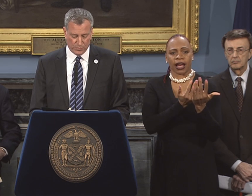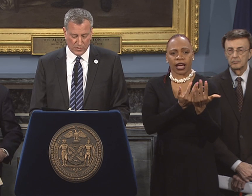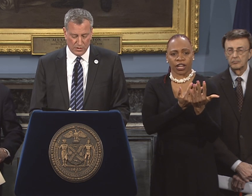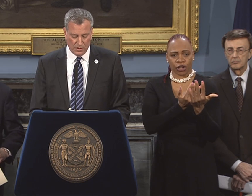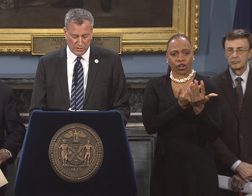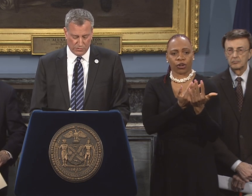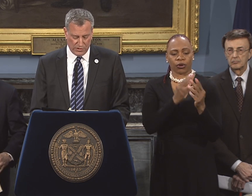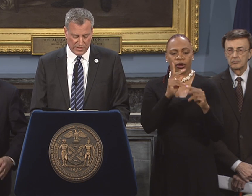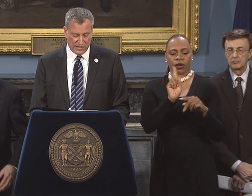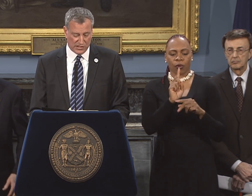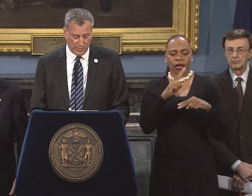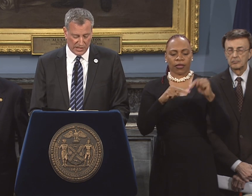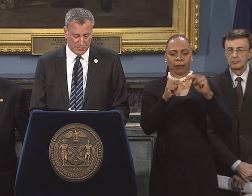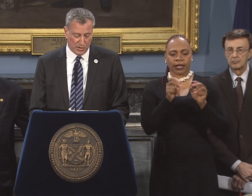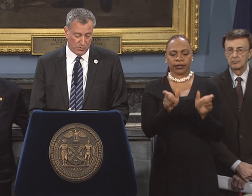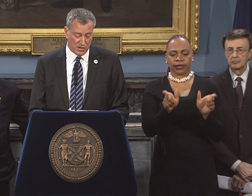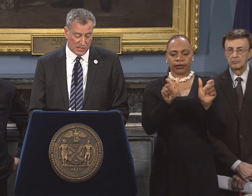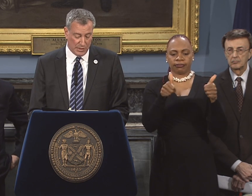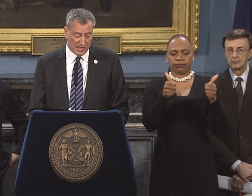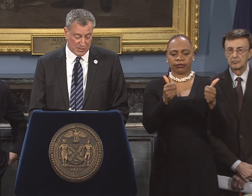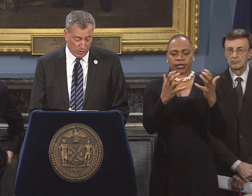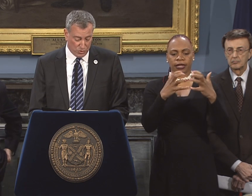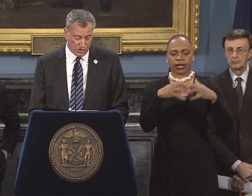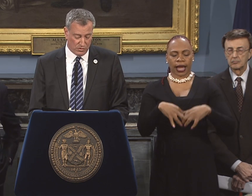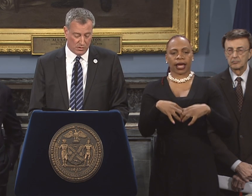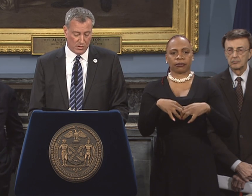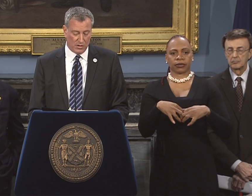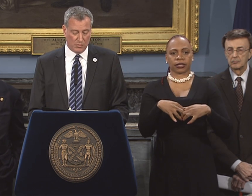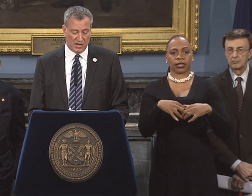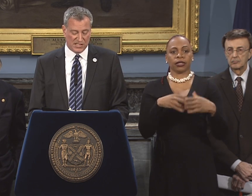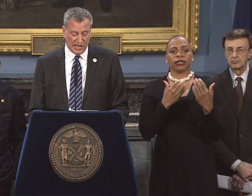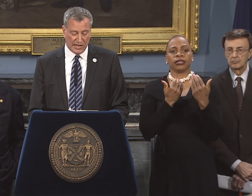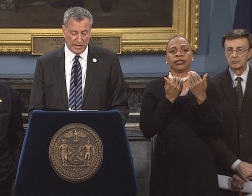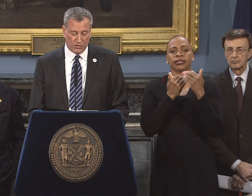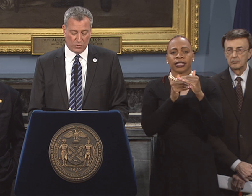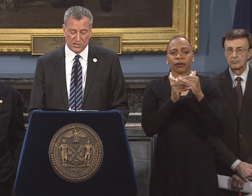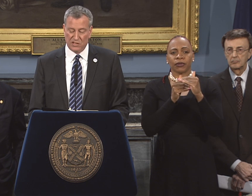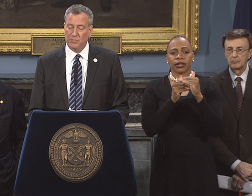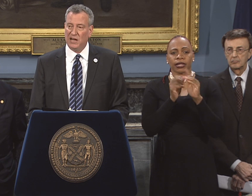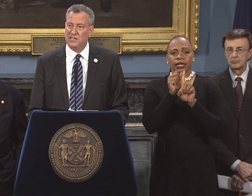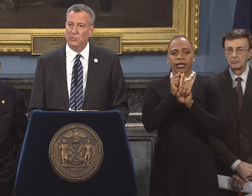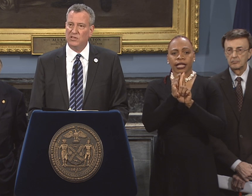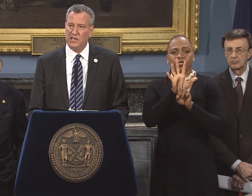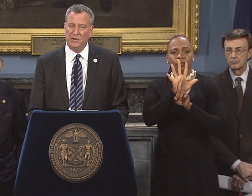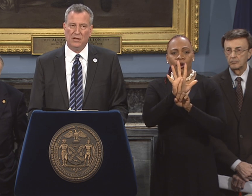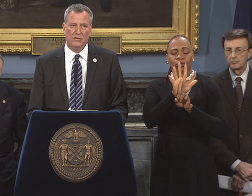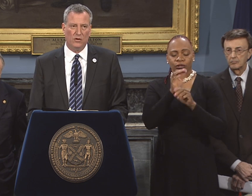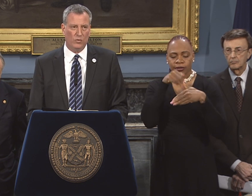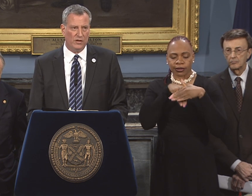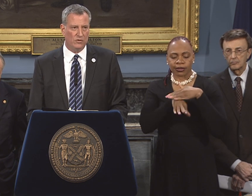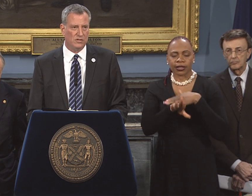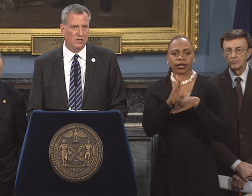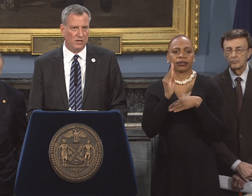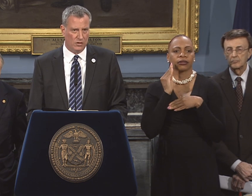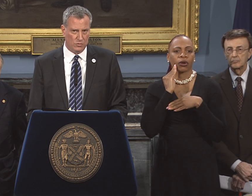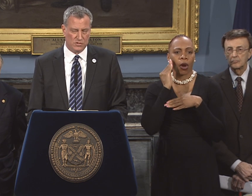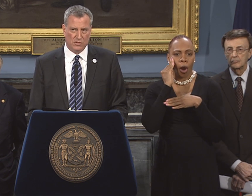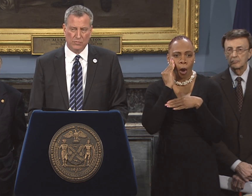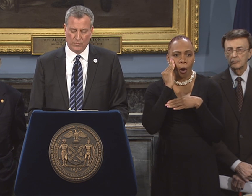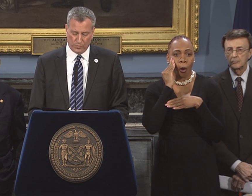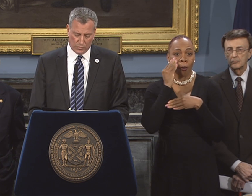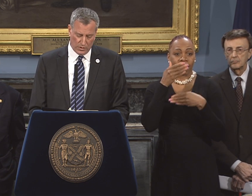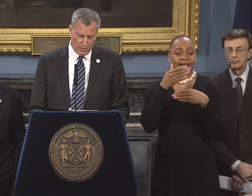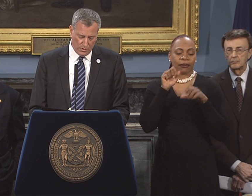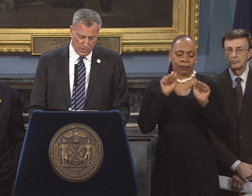blocks. 3 things: limit exposure by staying indoors and, if possible, keeping their windows